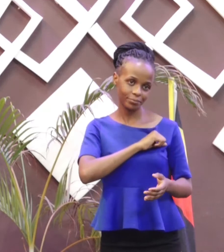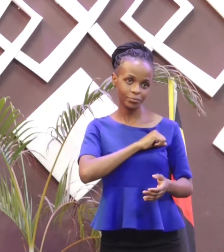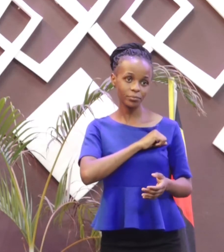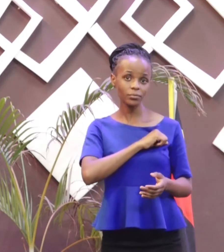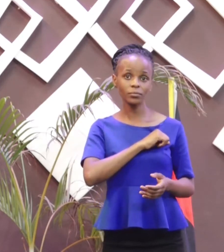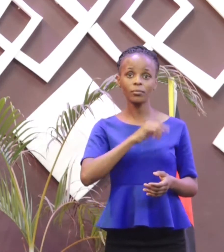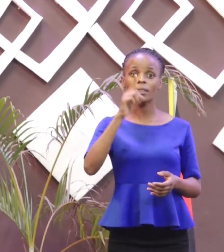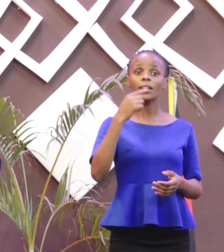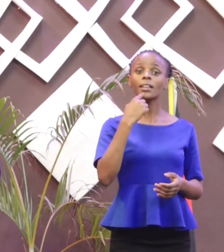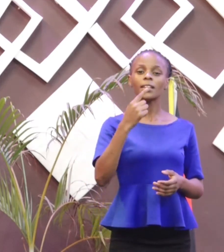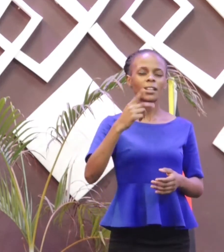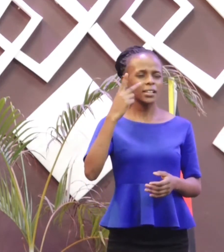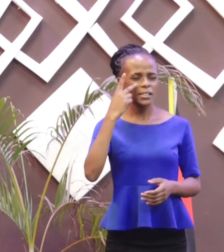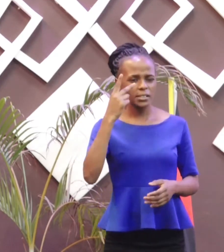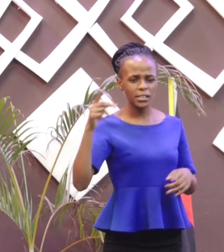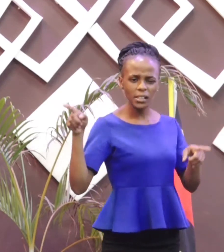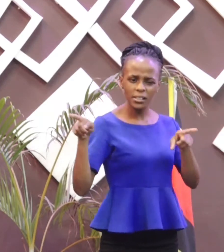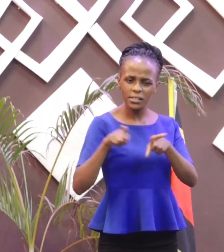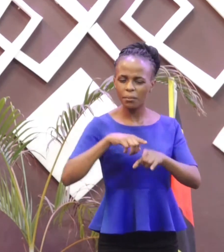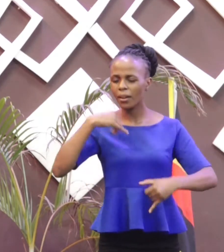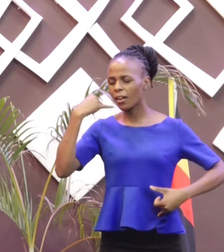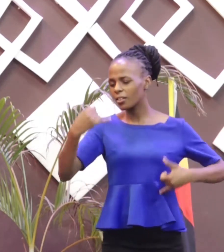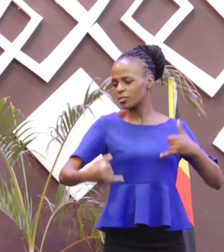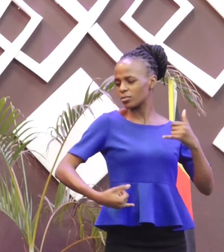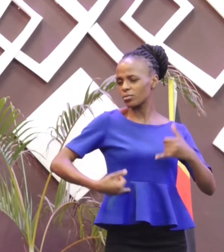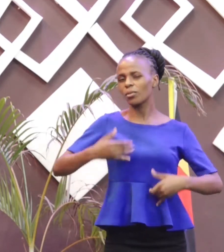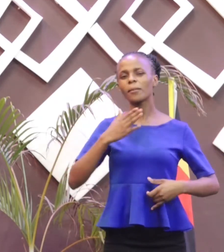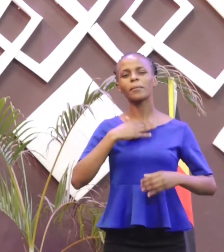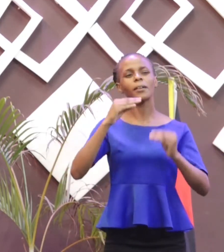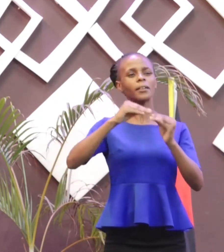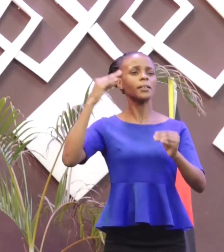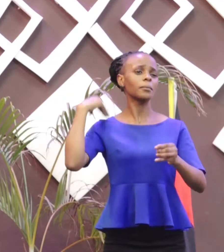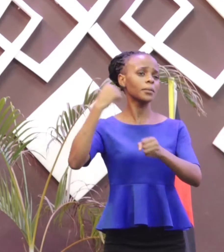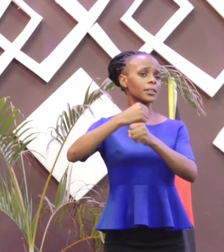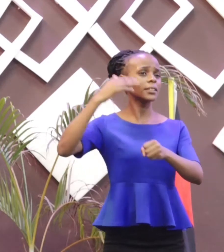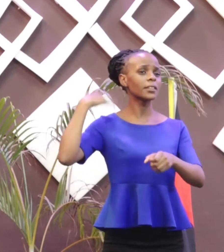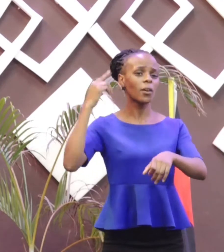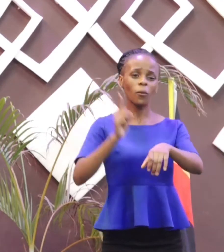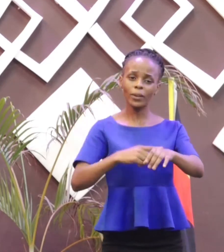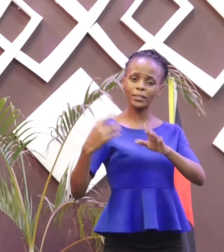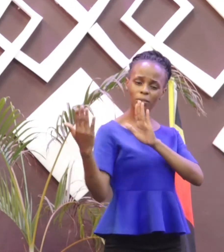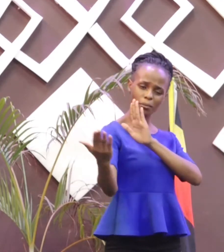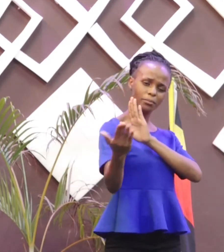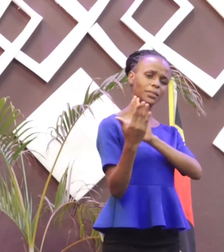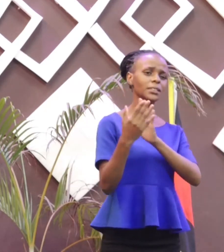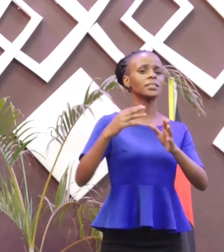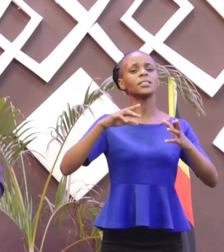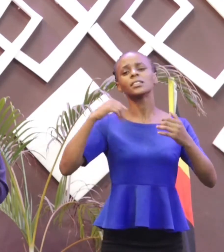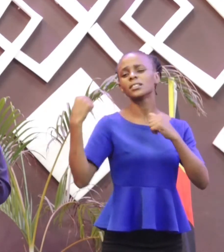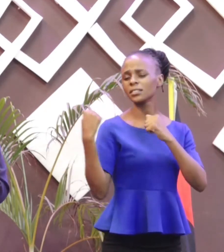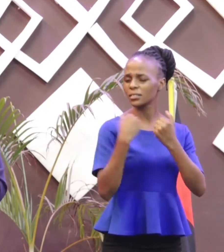So he says, consider it pure joy, my brothers and sisters, whenever you face trials of many